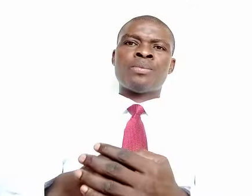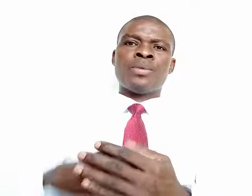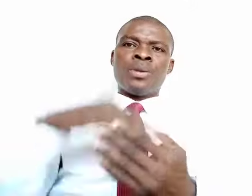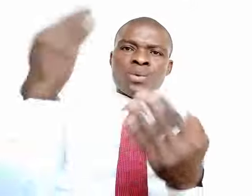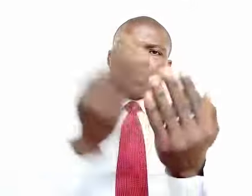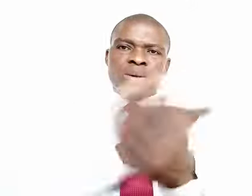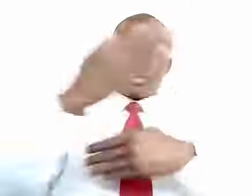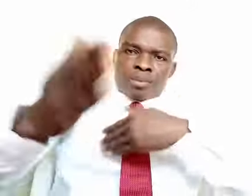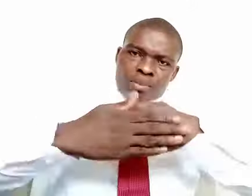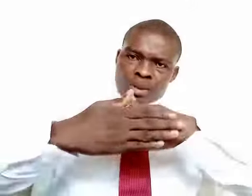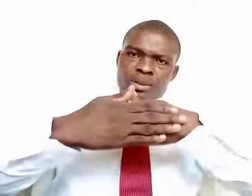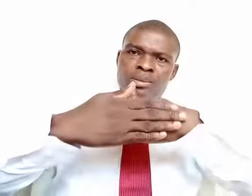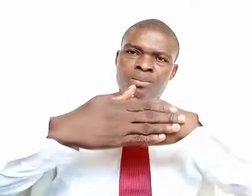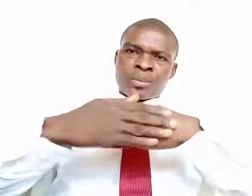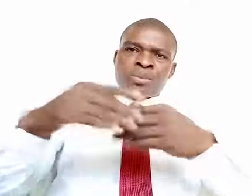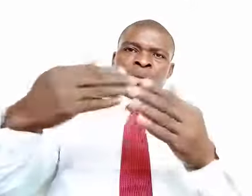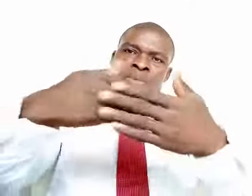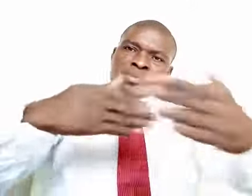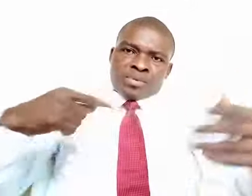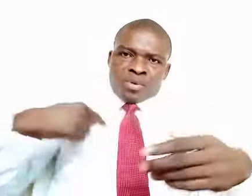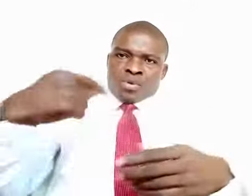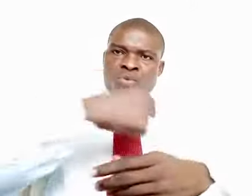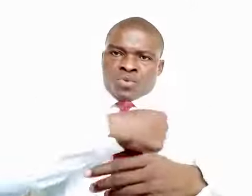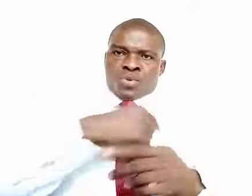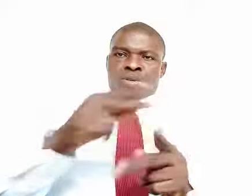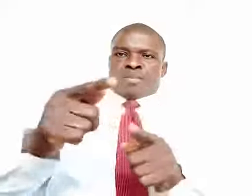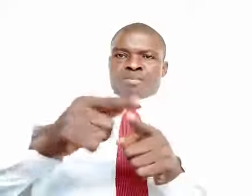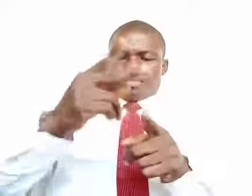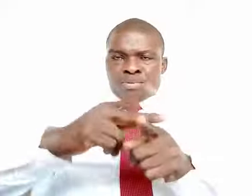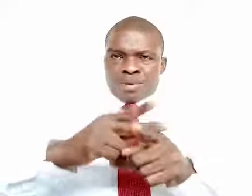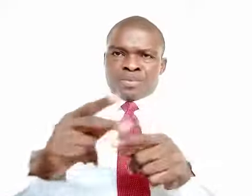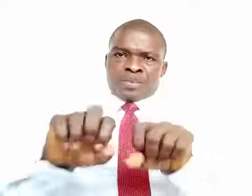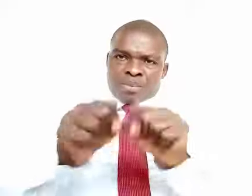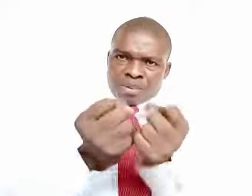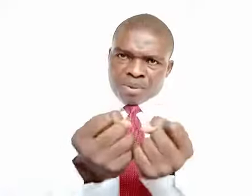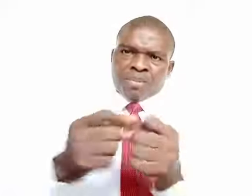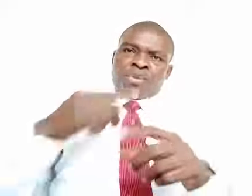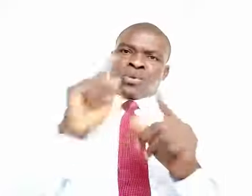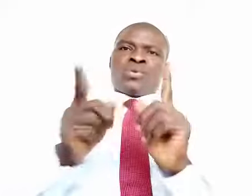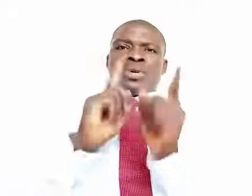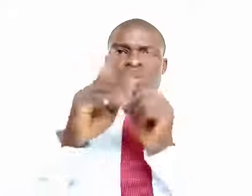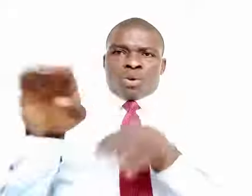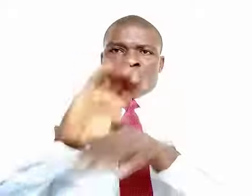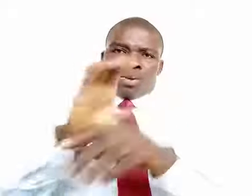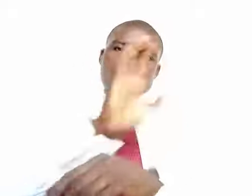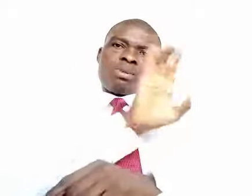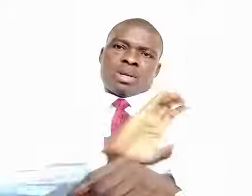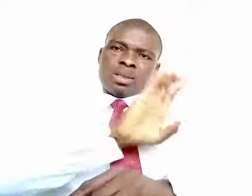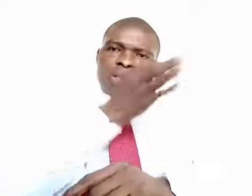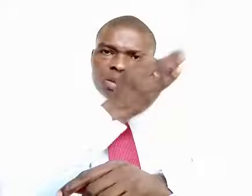Welcome back. Before the break, we started talking about the characteristics of living things. Now let us